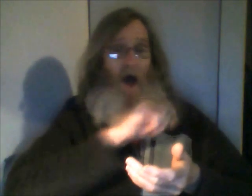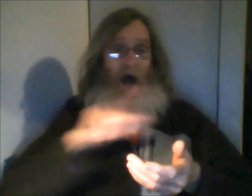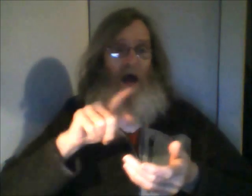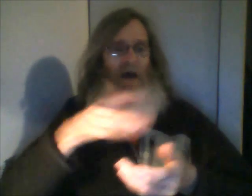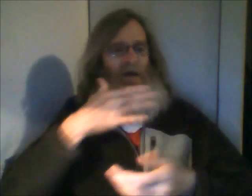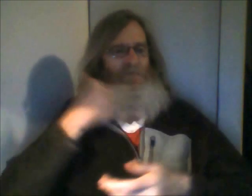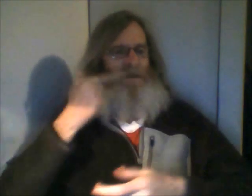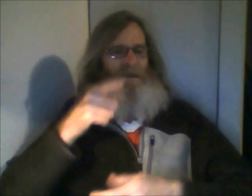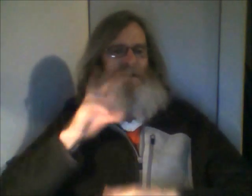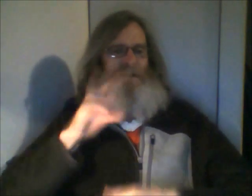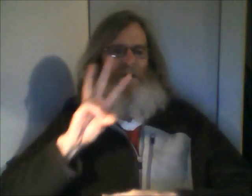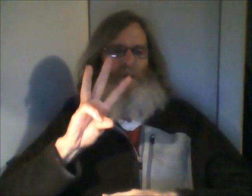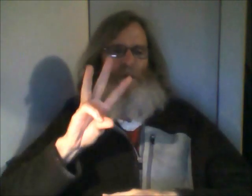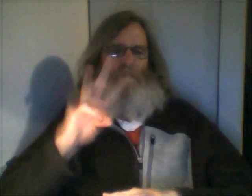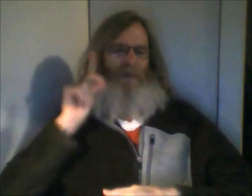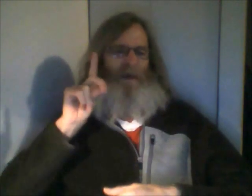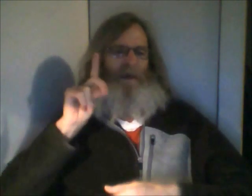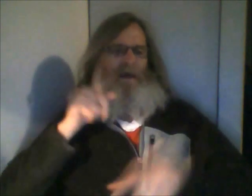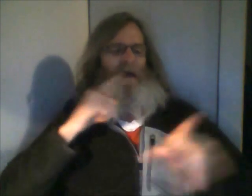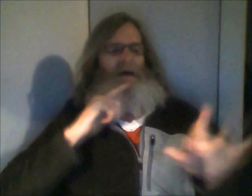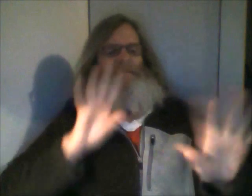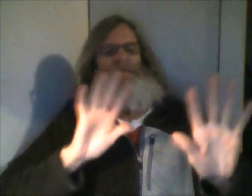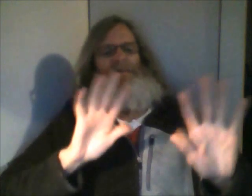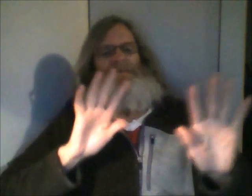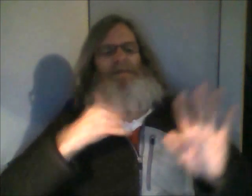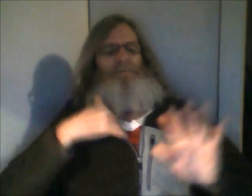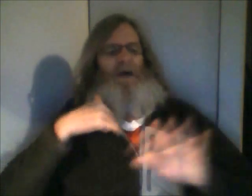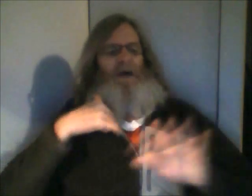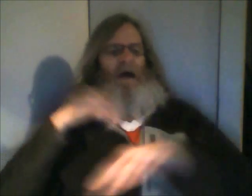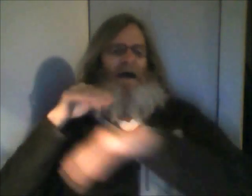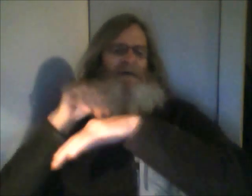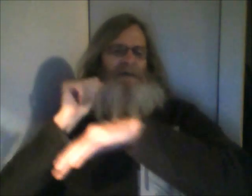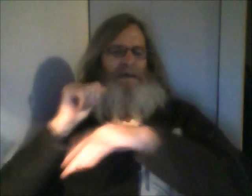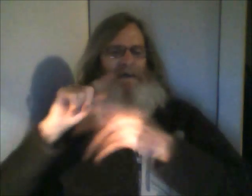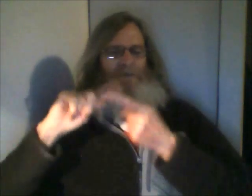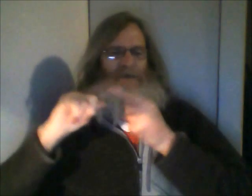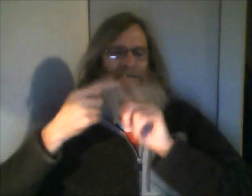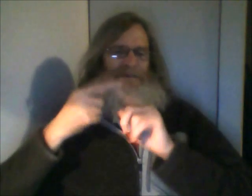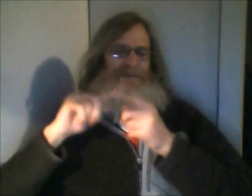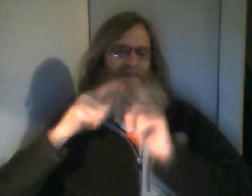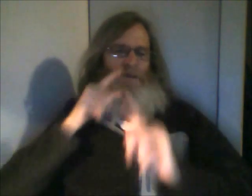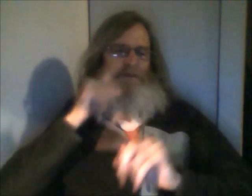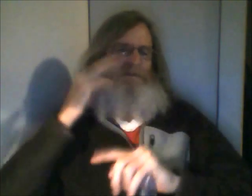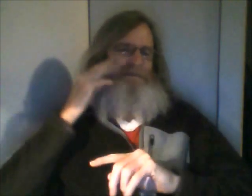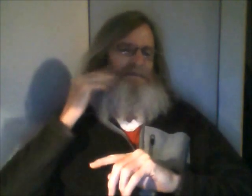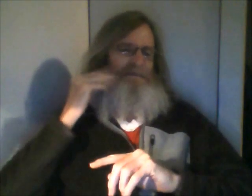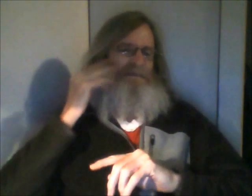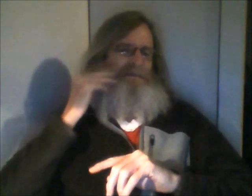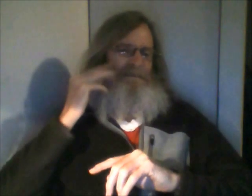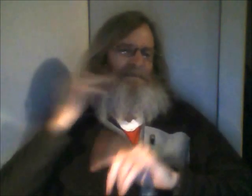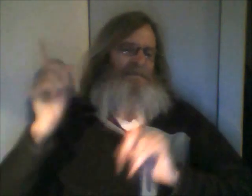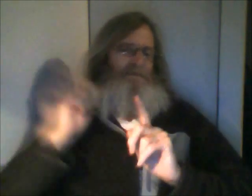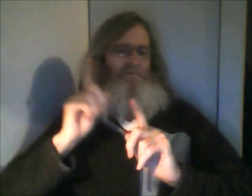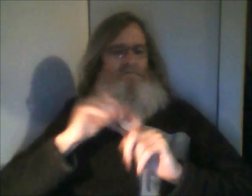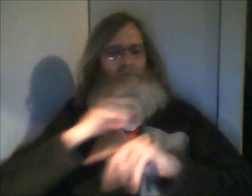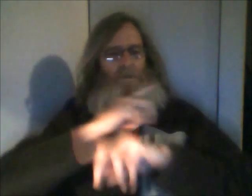On roads this dark, better headlights make a difference. So big Silver Star Ultra for everything ahead of you.